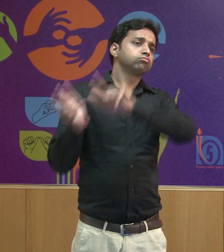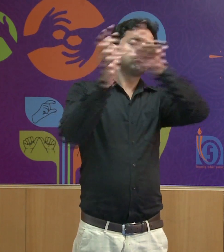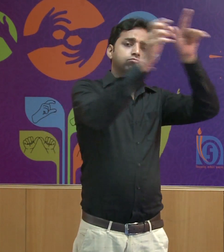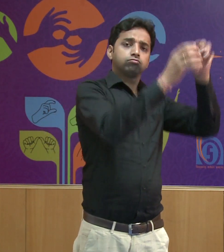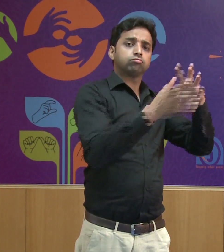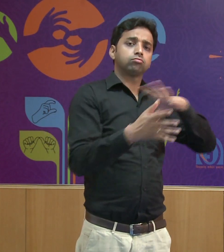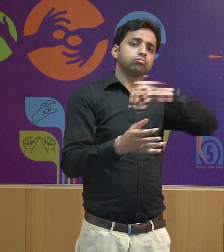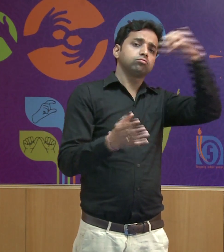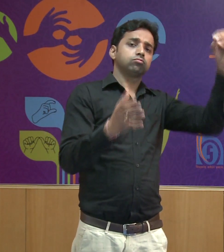business,